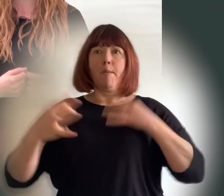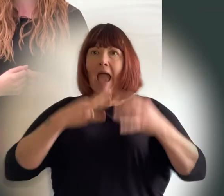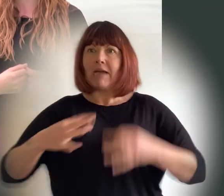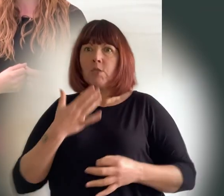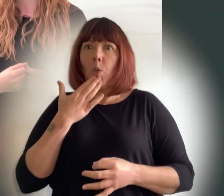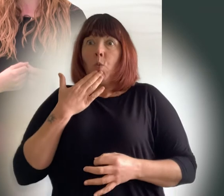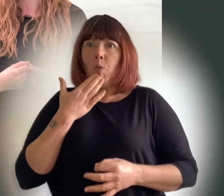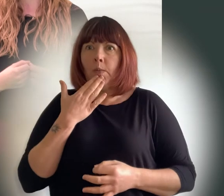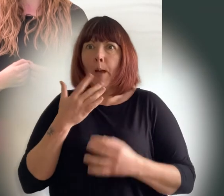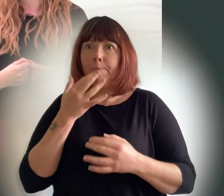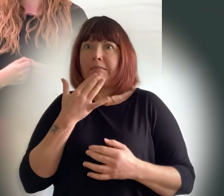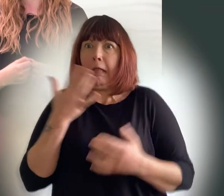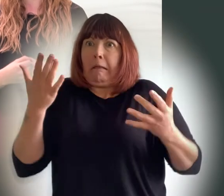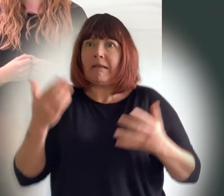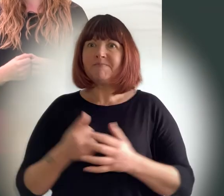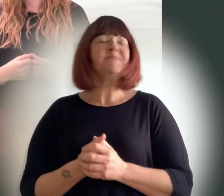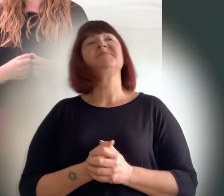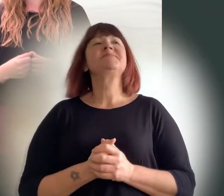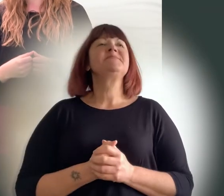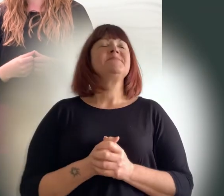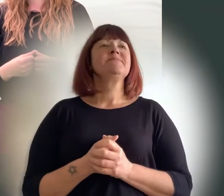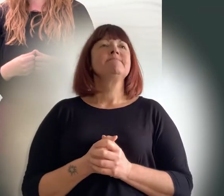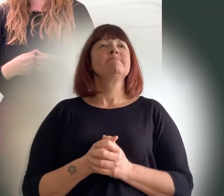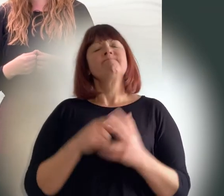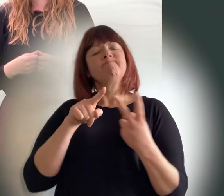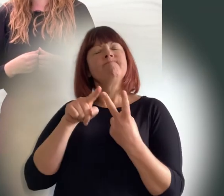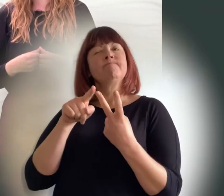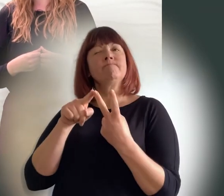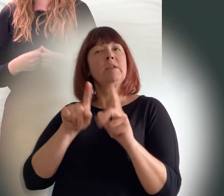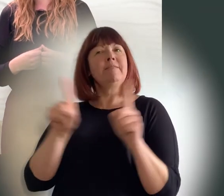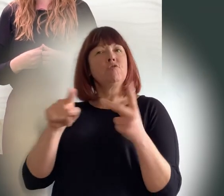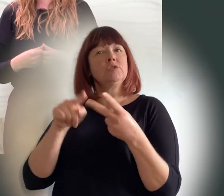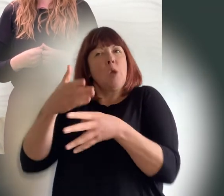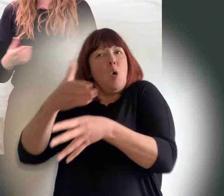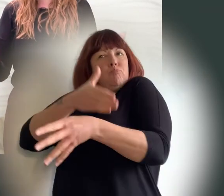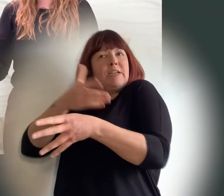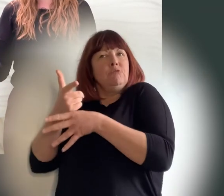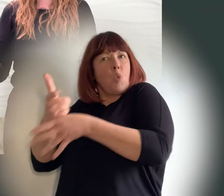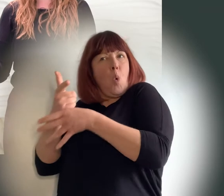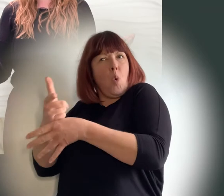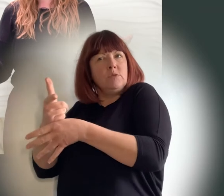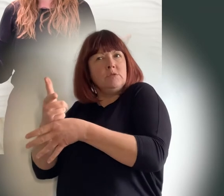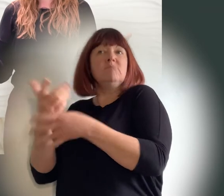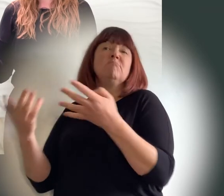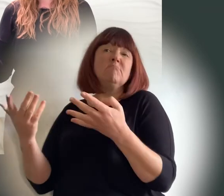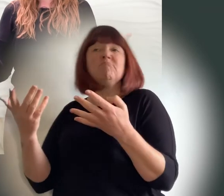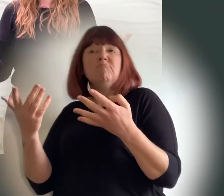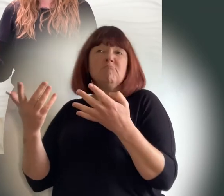experiment with what they can do online another format is to stream a pre-recorded performance similar to watching something on iPlayer the key